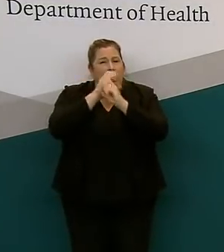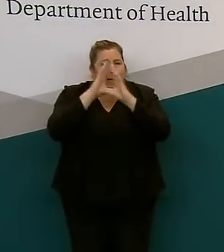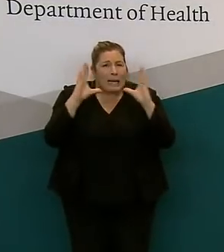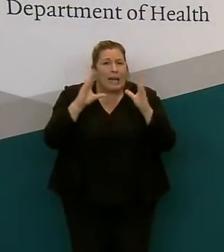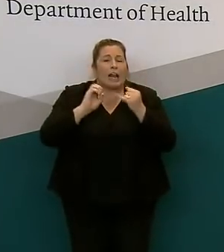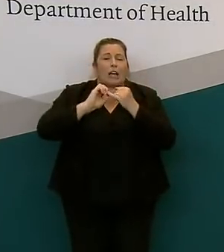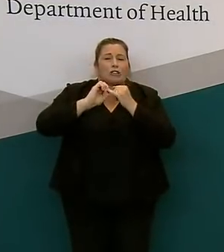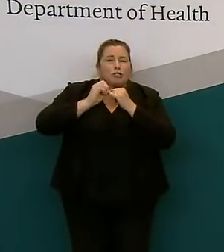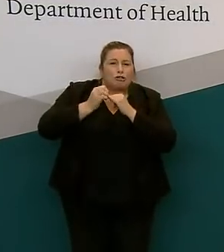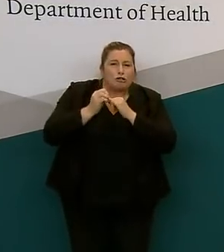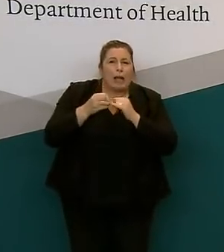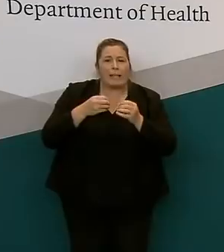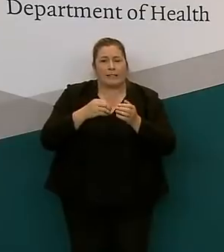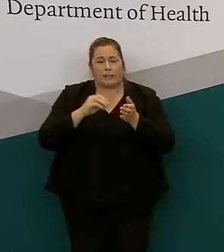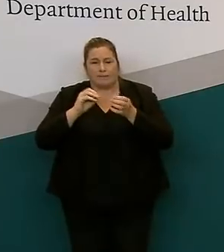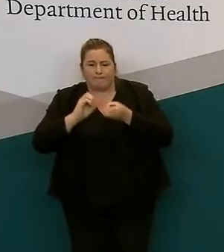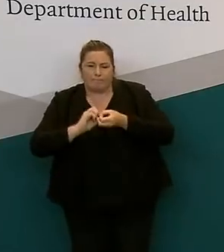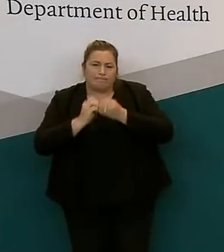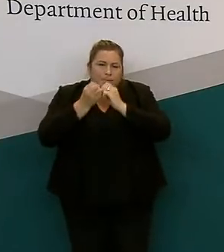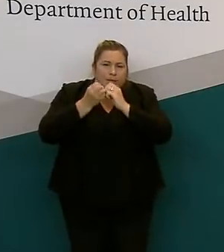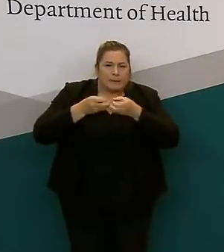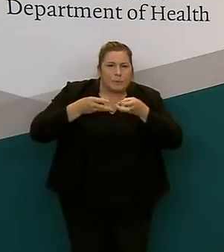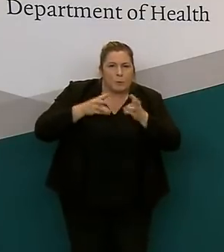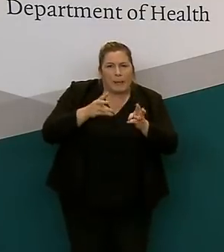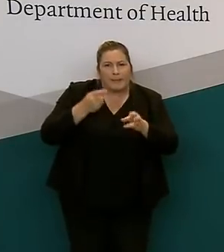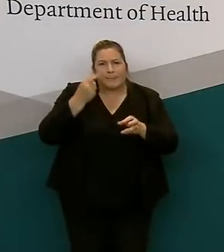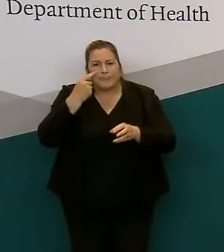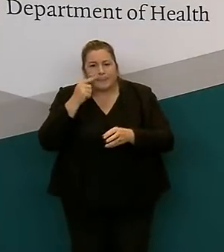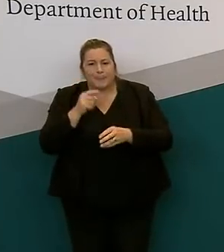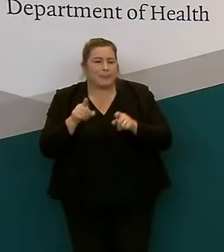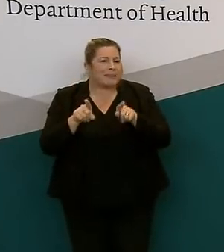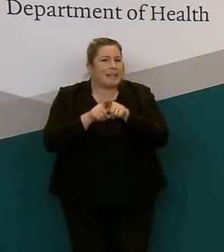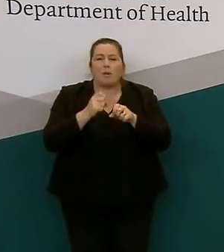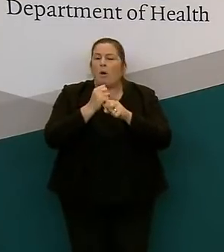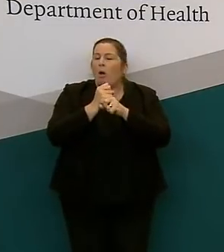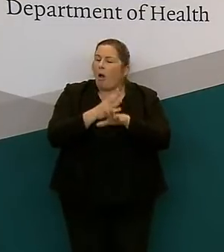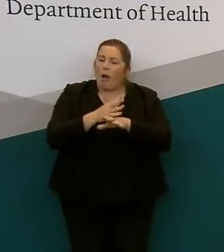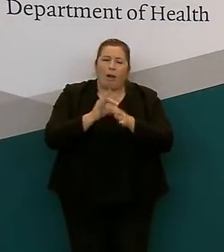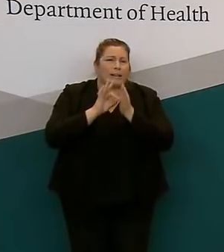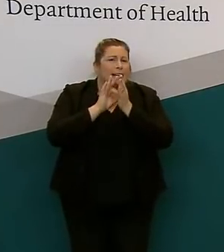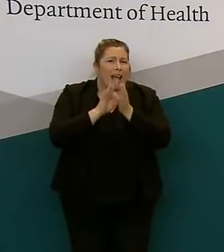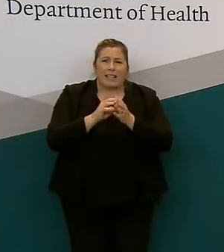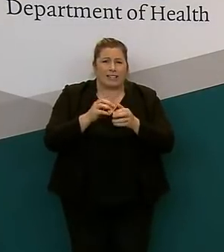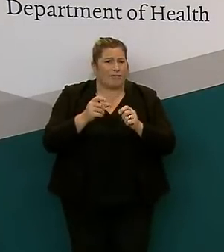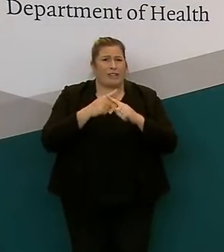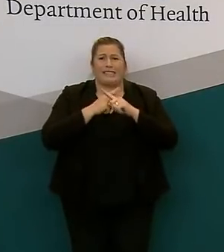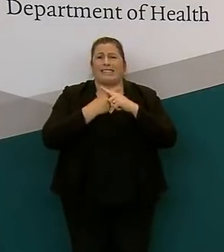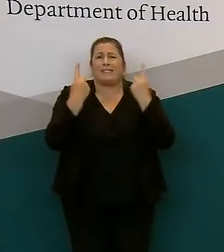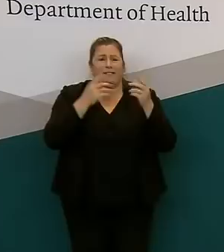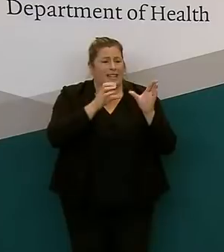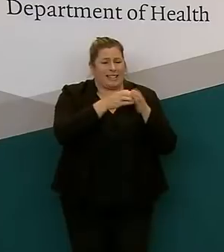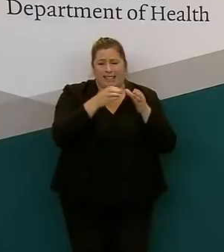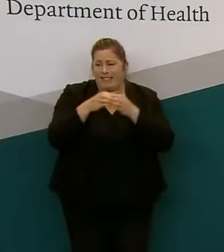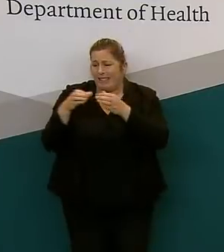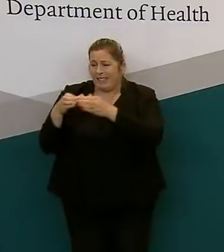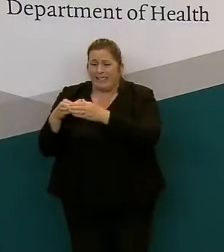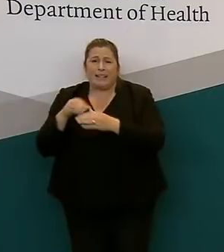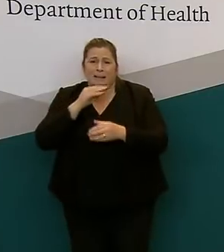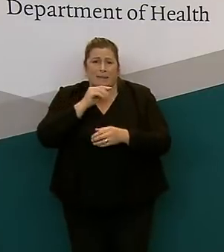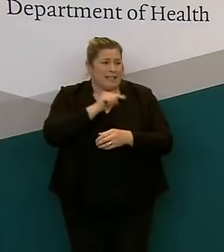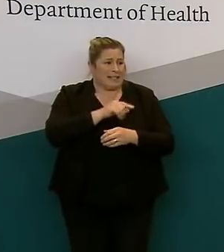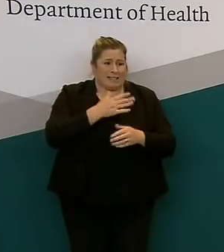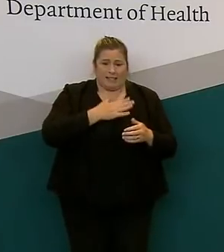pragmatic approach. And as with all of the guidance that's been developed across all sectors, it's interim.